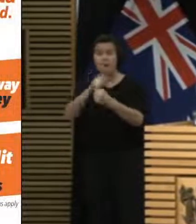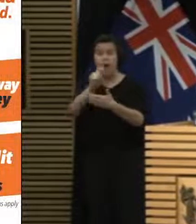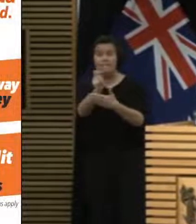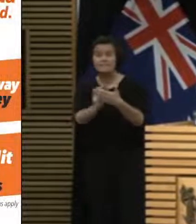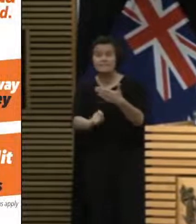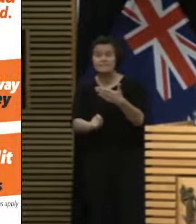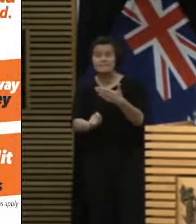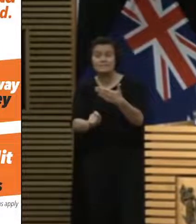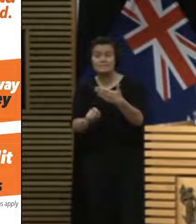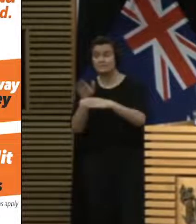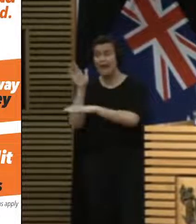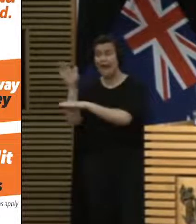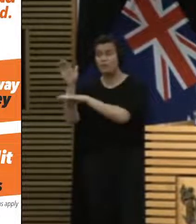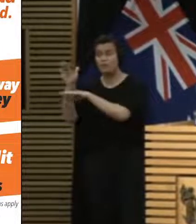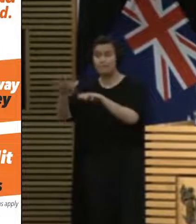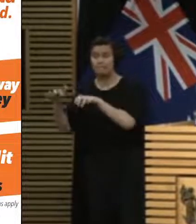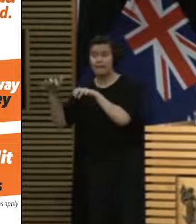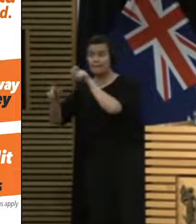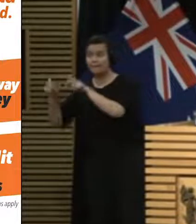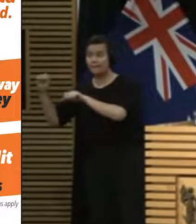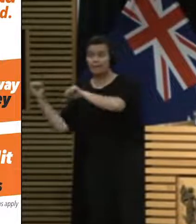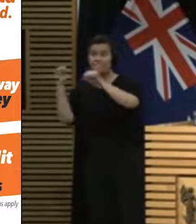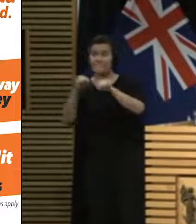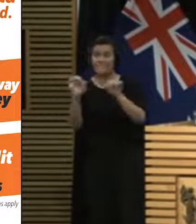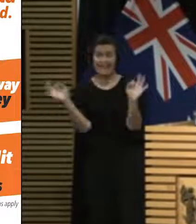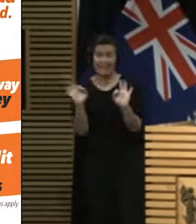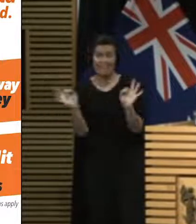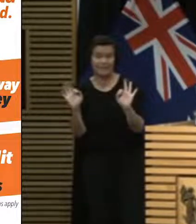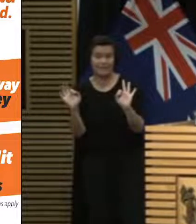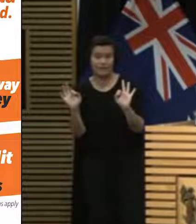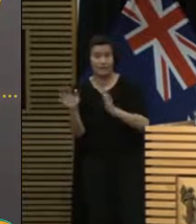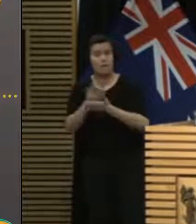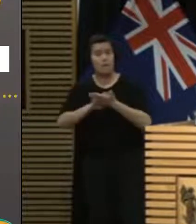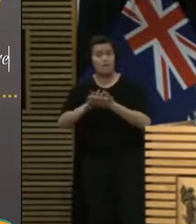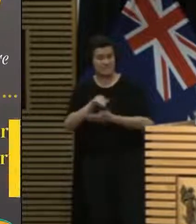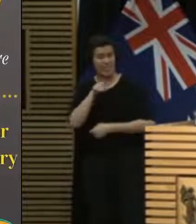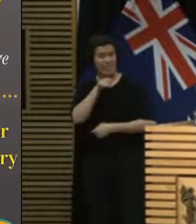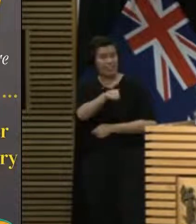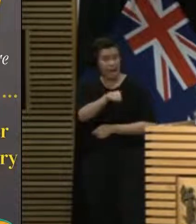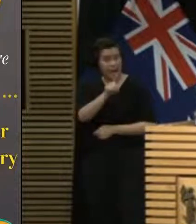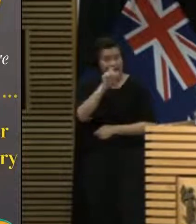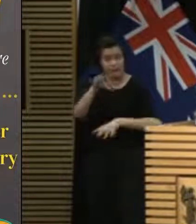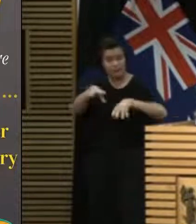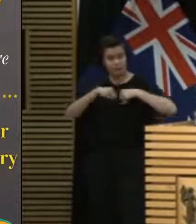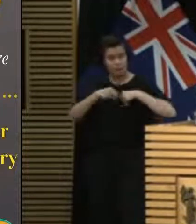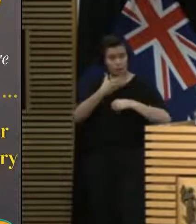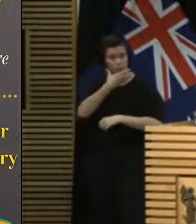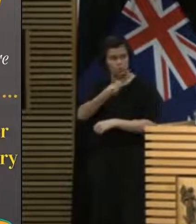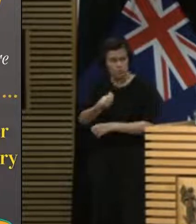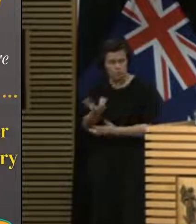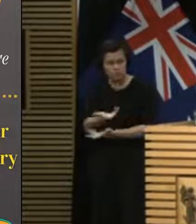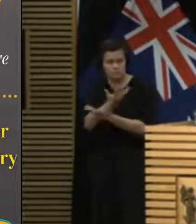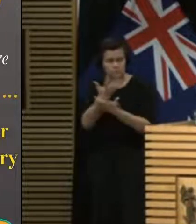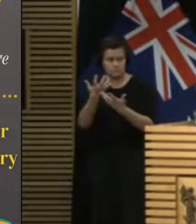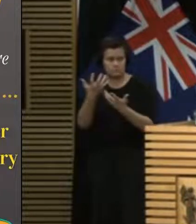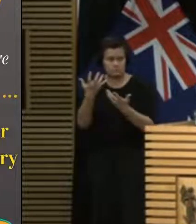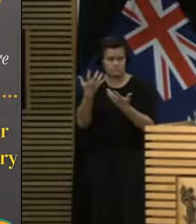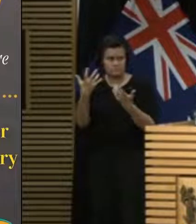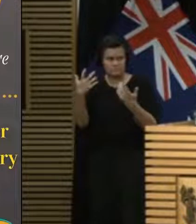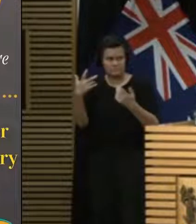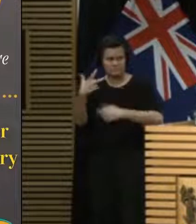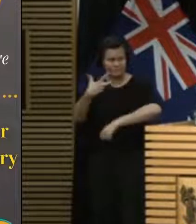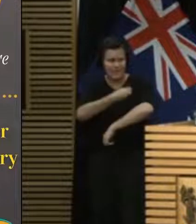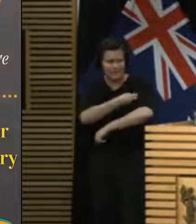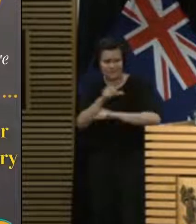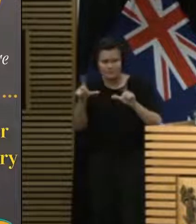are managers or owners of those companies able to apply this to that setting even when there's no customer facing at all? Yeah, so this is